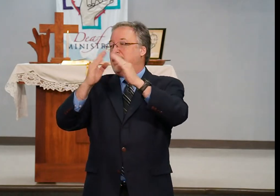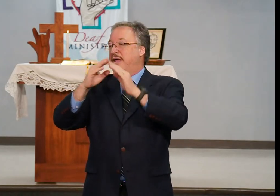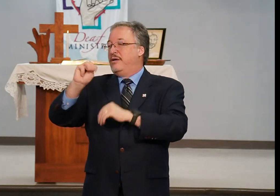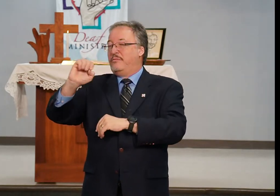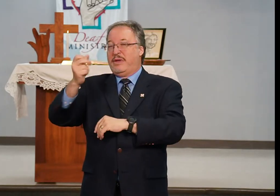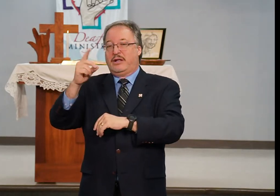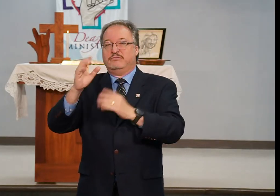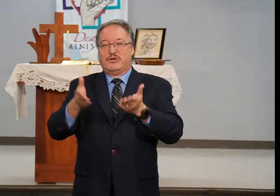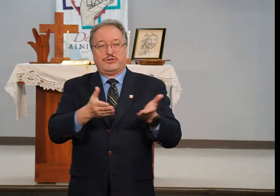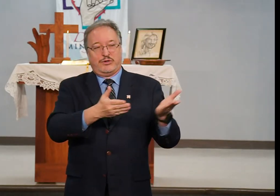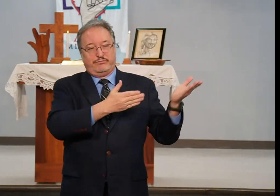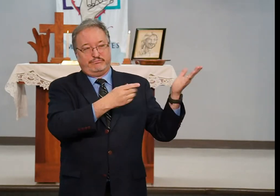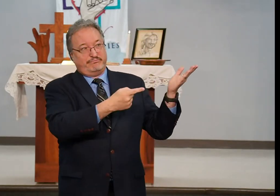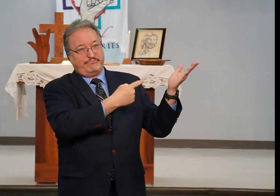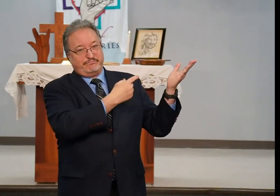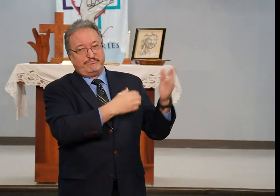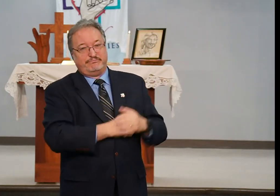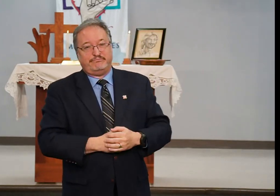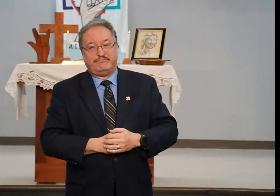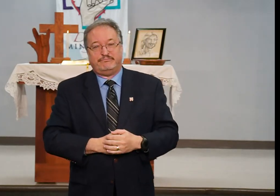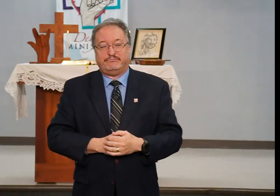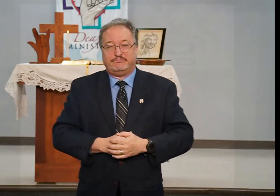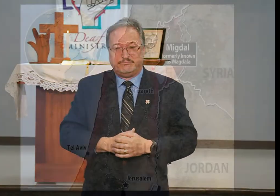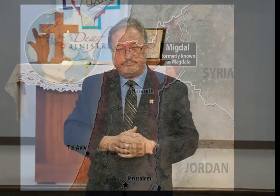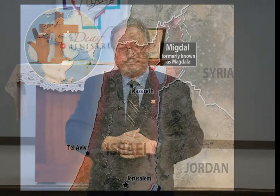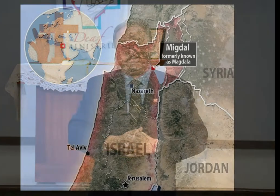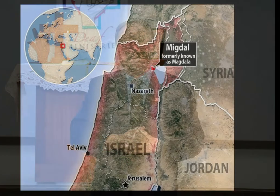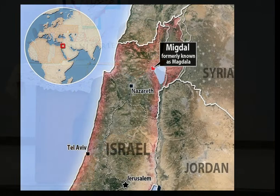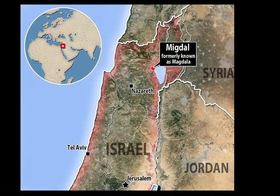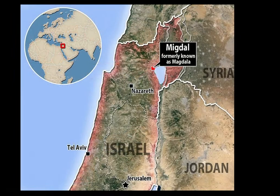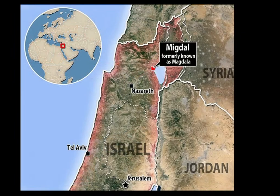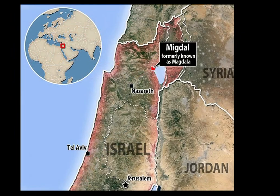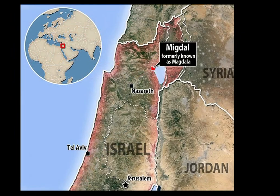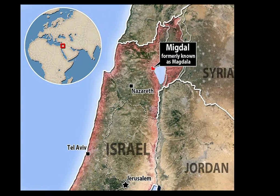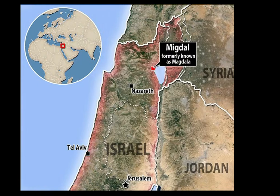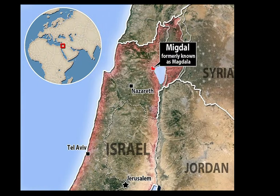And there is, well, I want to show you here.